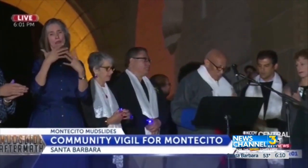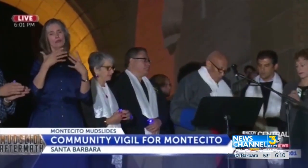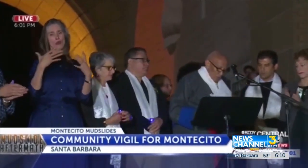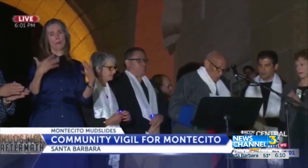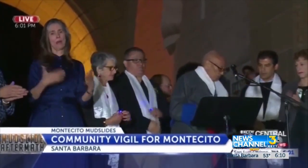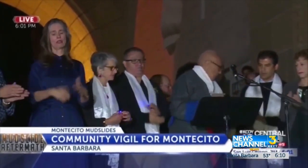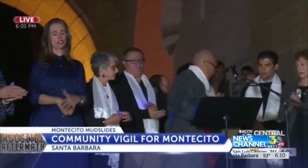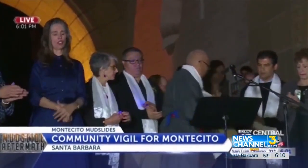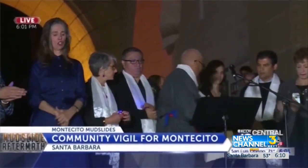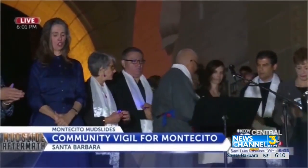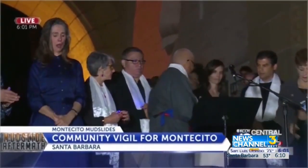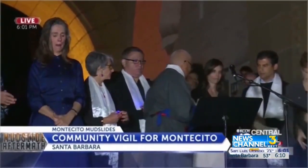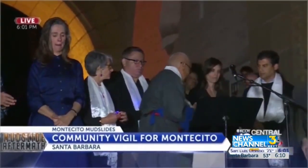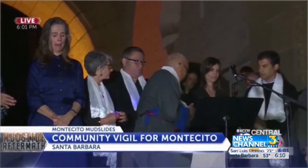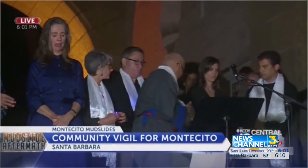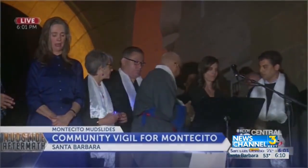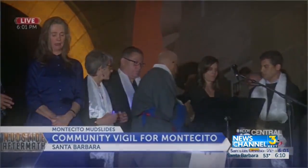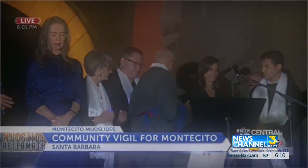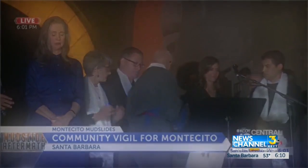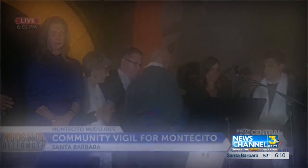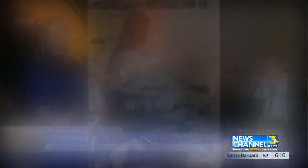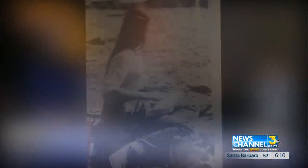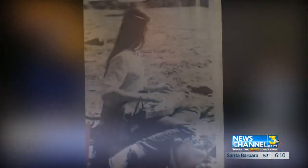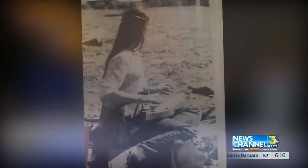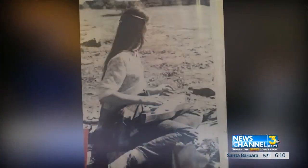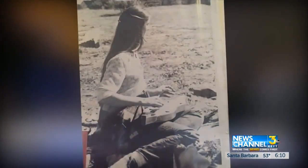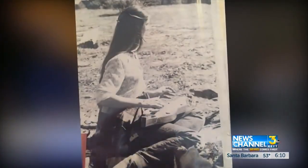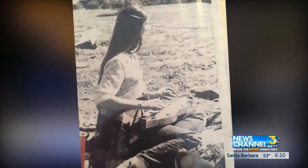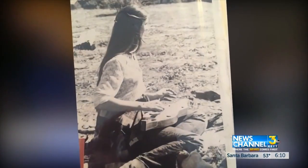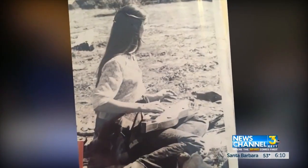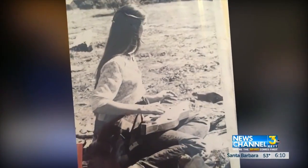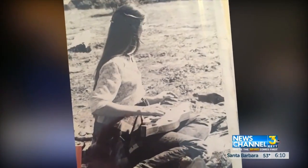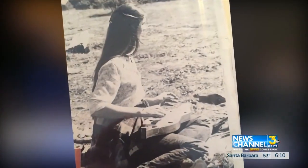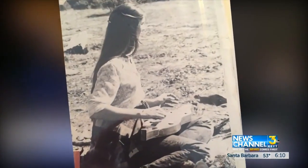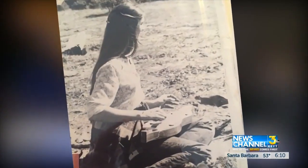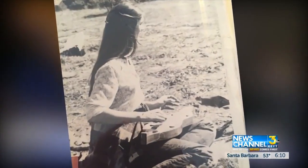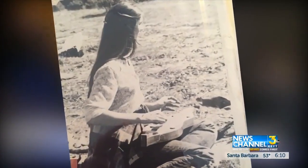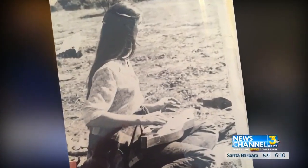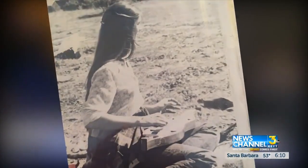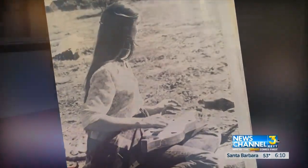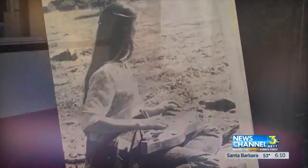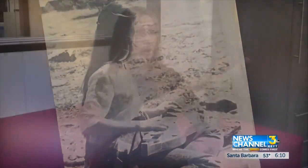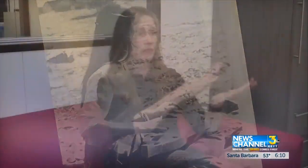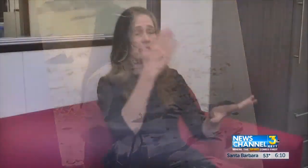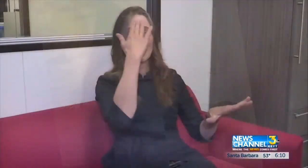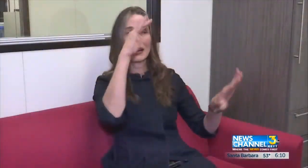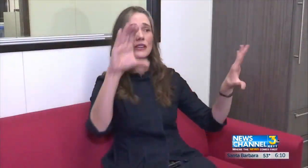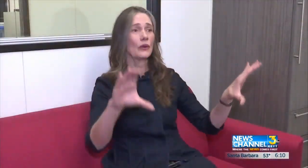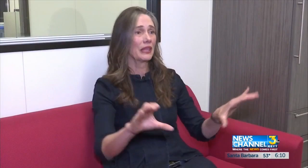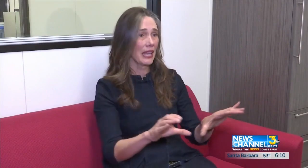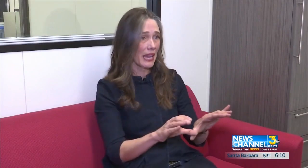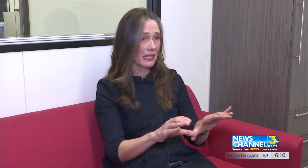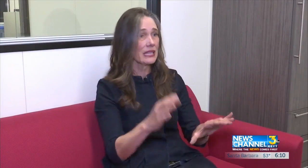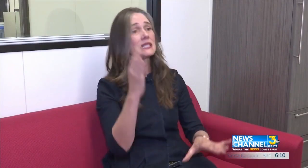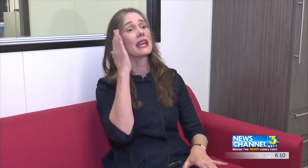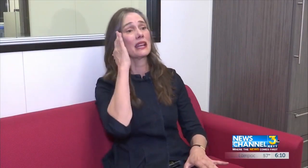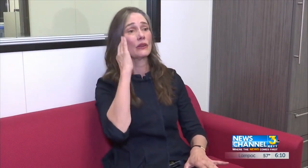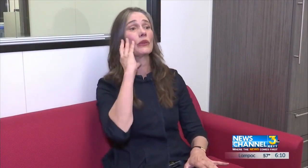day from Napomo, but for years, Katie had called Montecito home. And I know the mountains, and I know the canyons, and I know